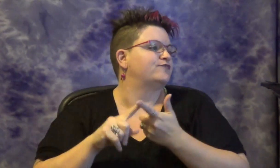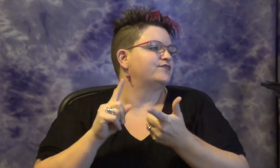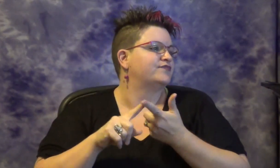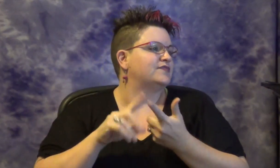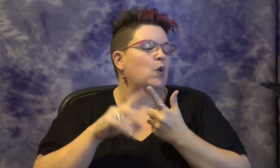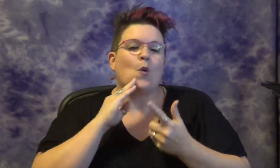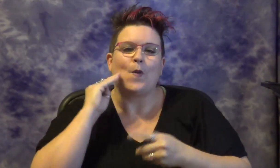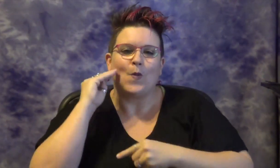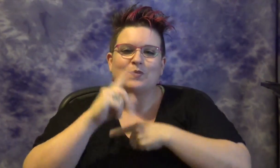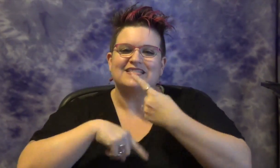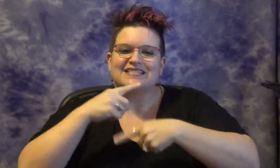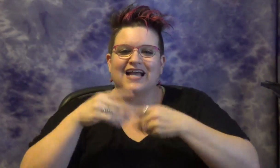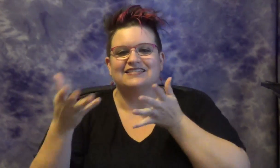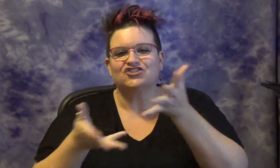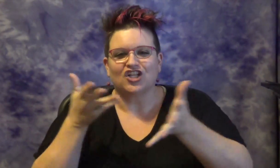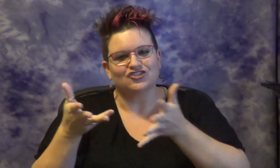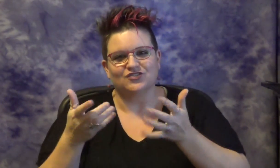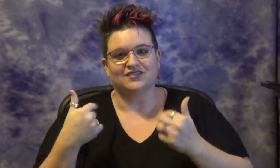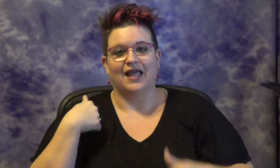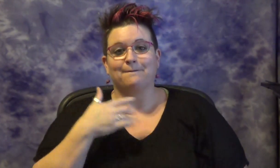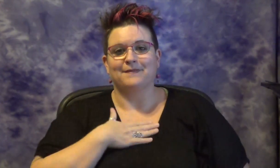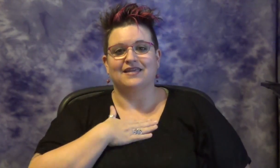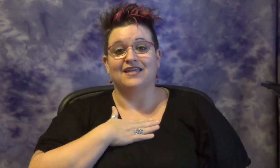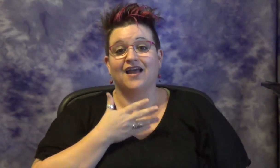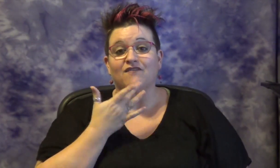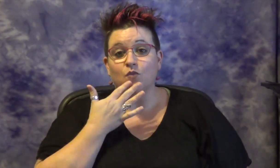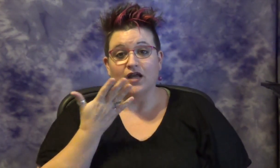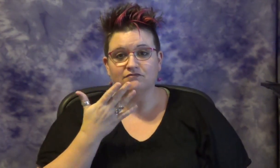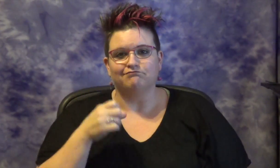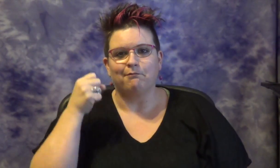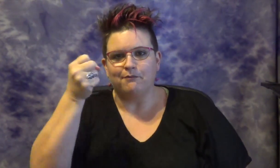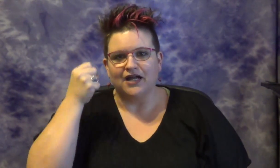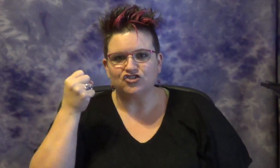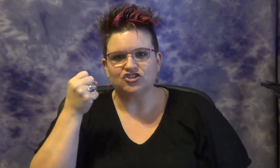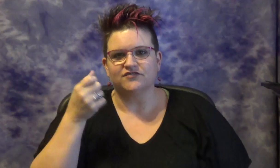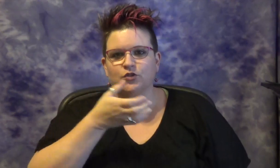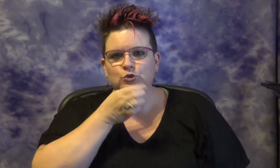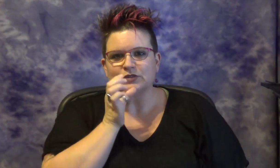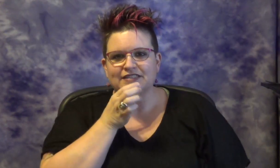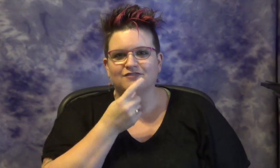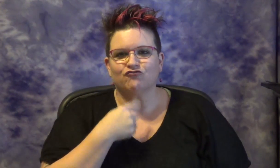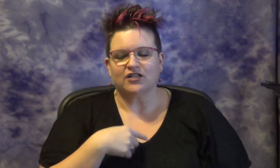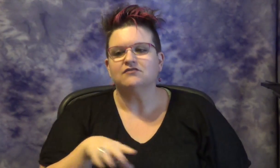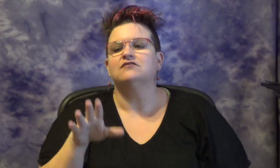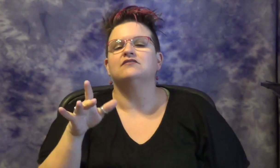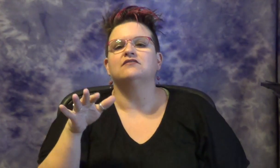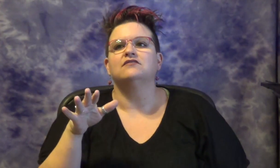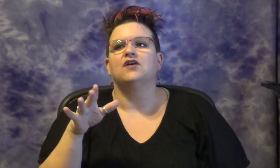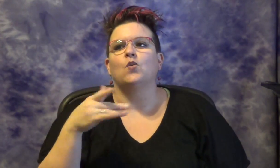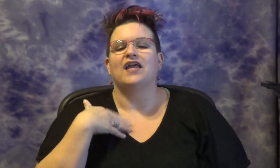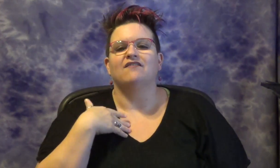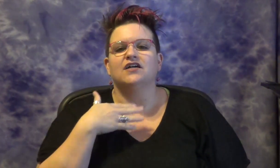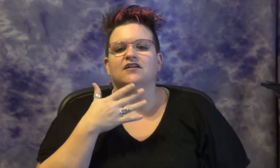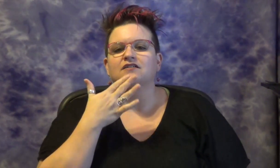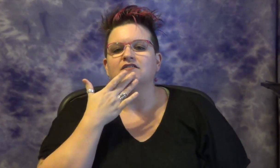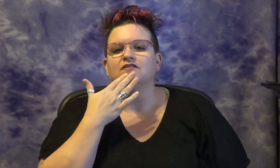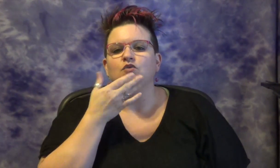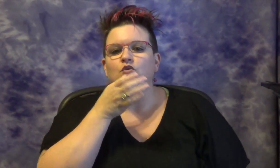foreign languages, as well as home signs and gestures. Like for me, we sign punch for the drink, and then we also